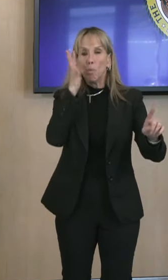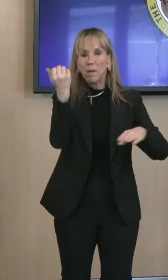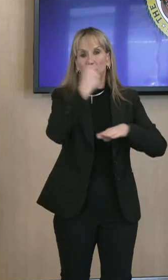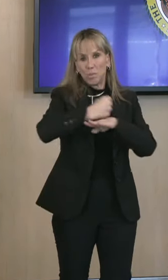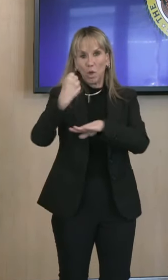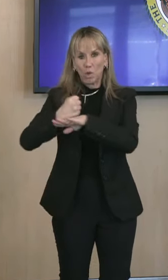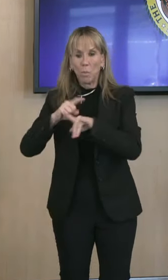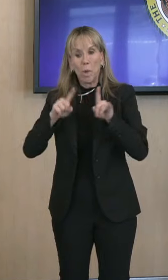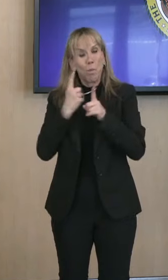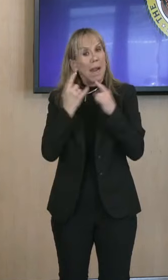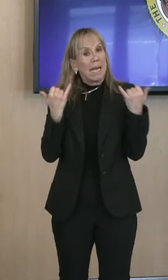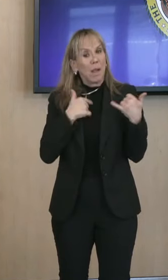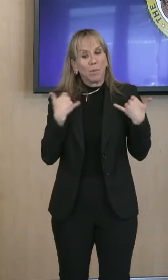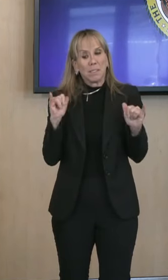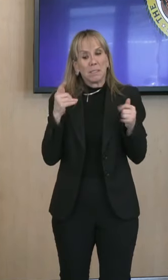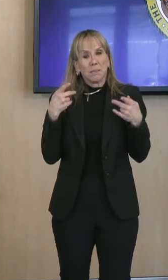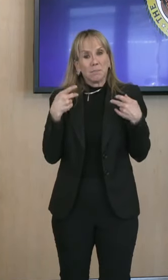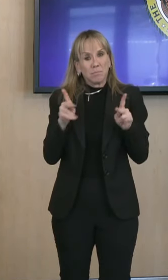each jurisdiction.